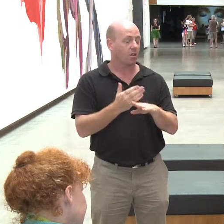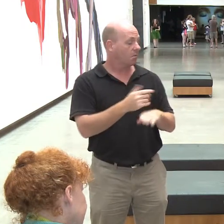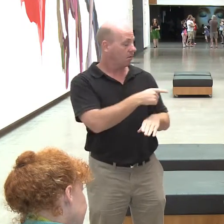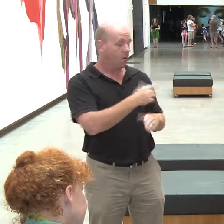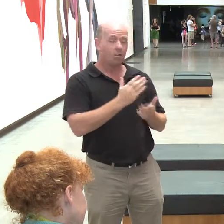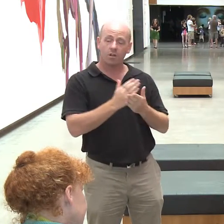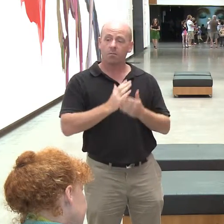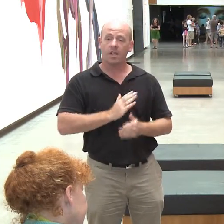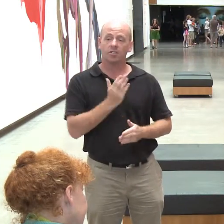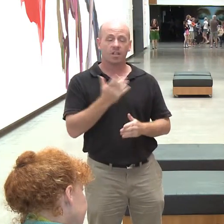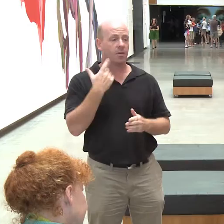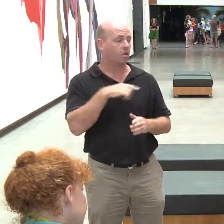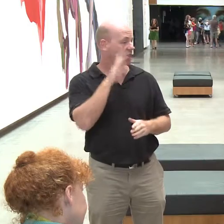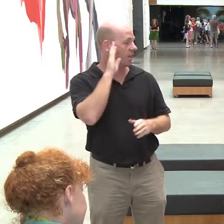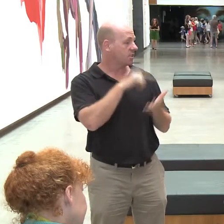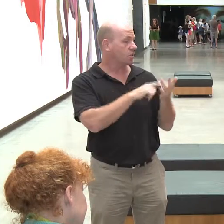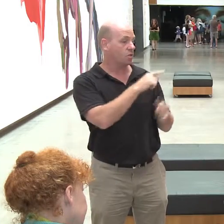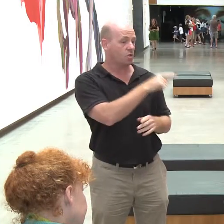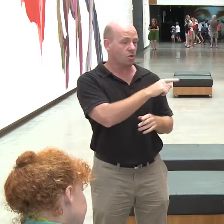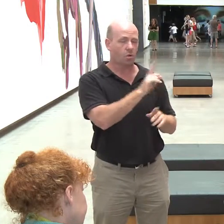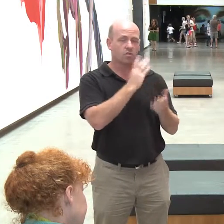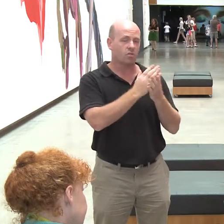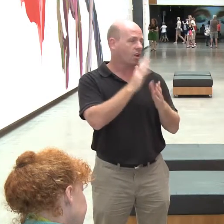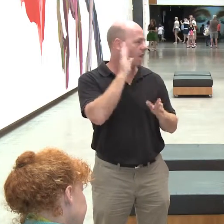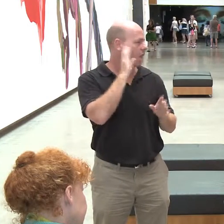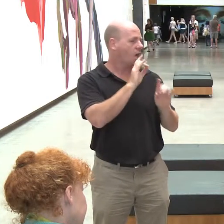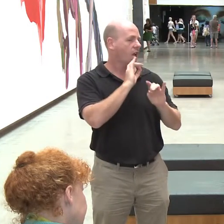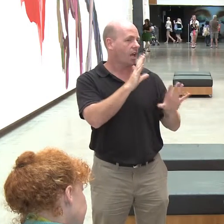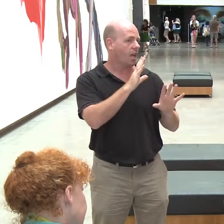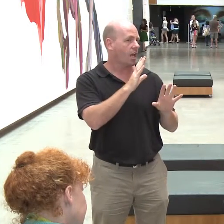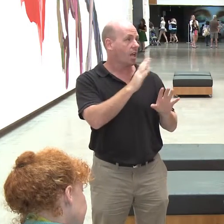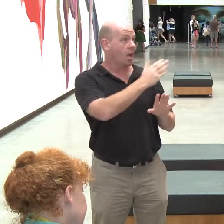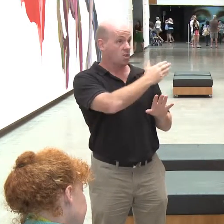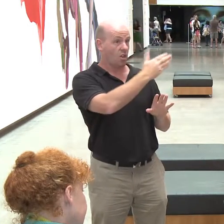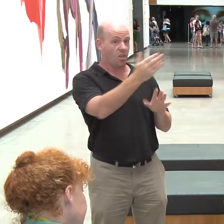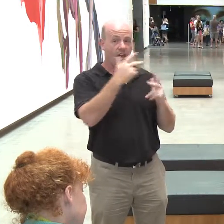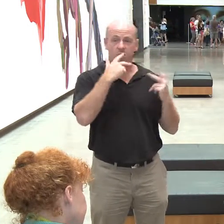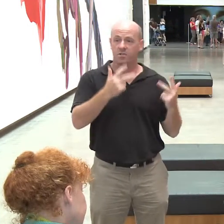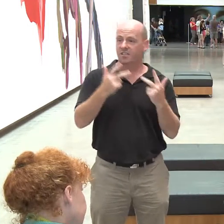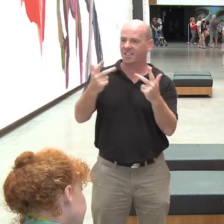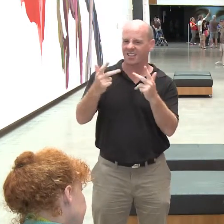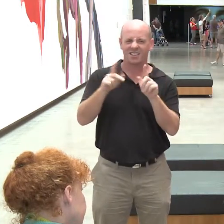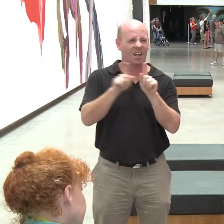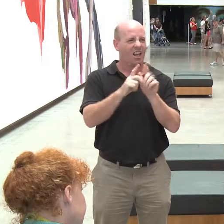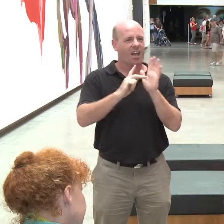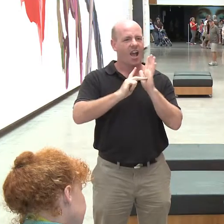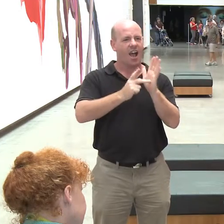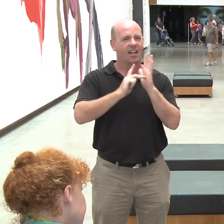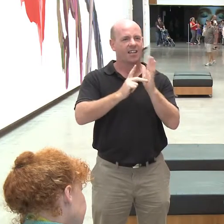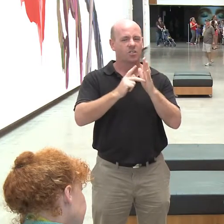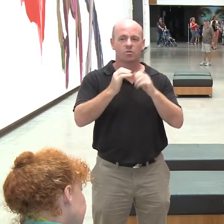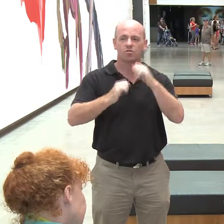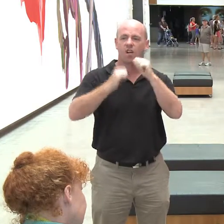really interesting, because listening to you, what's really clear is that while this presents itself as an architectural